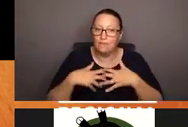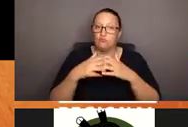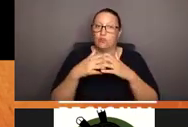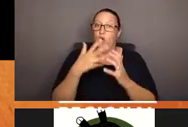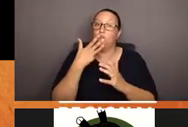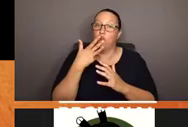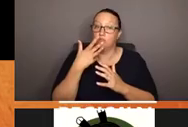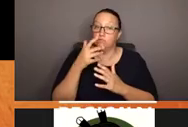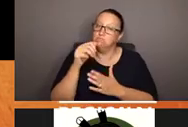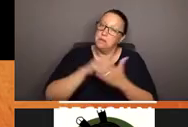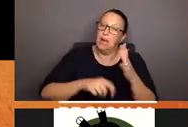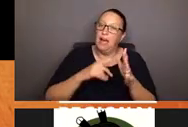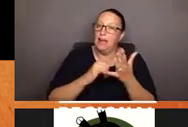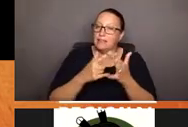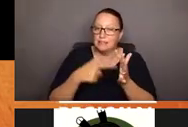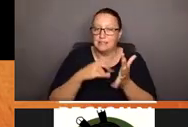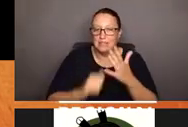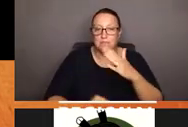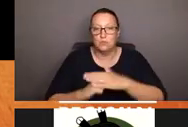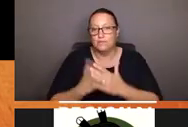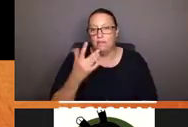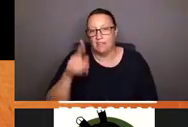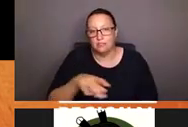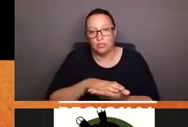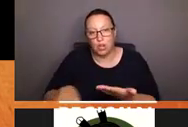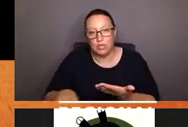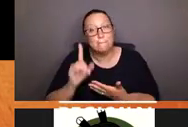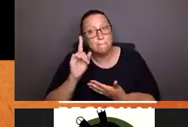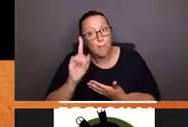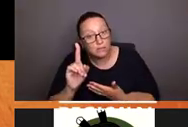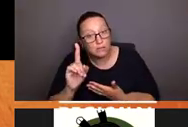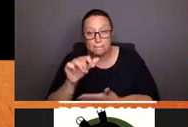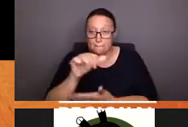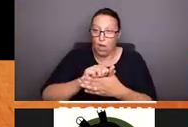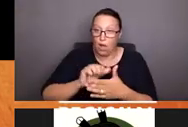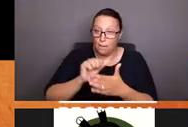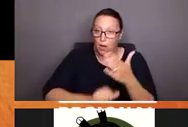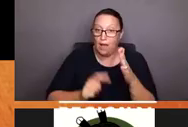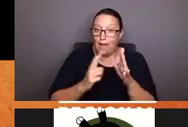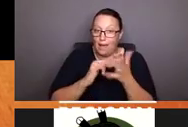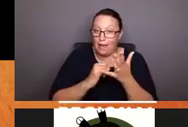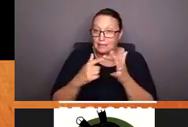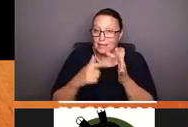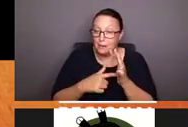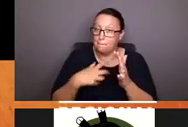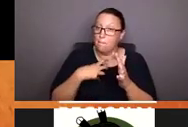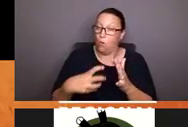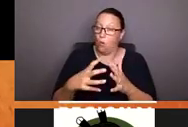$5,000. These will only be considered where you can demonstrate that the purchase of assets is more cost effective than hire.